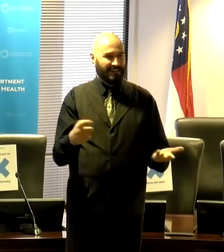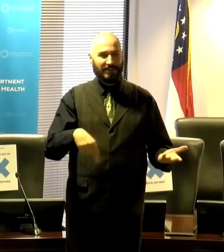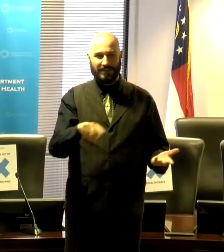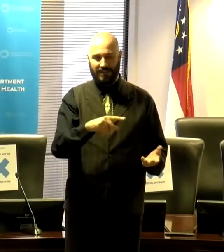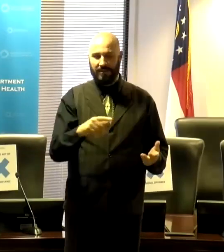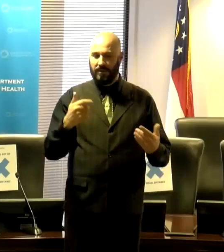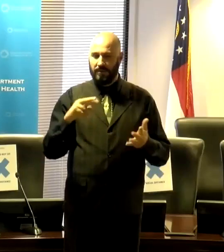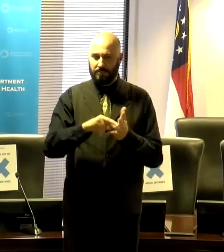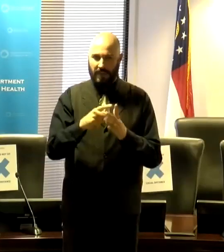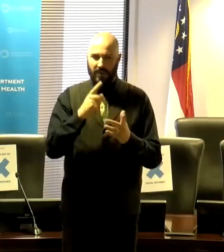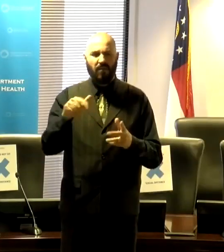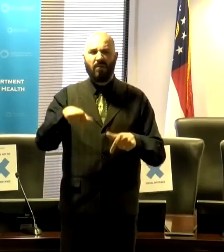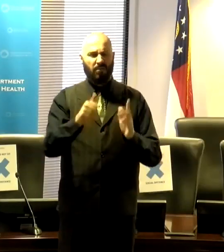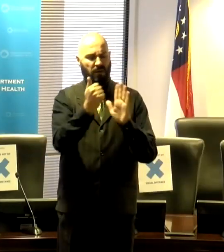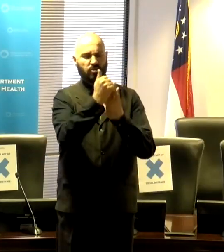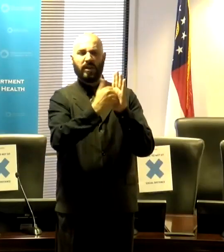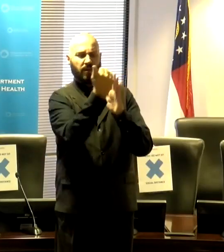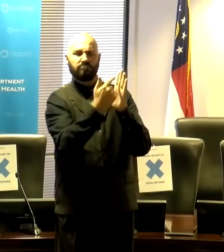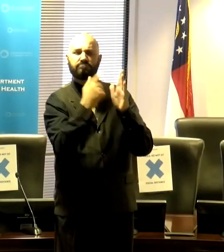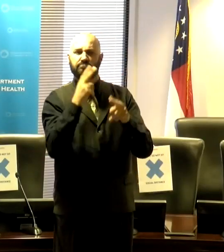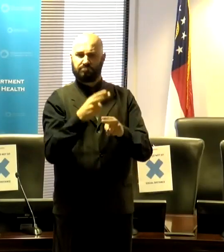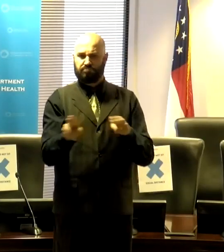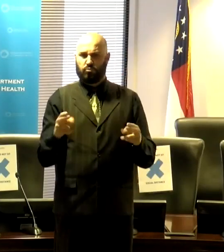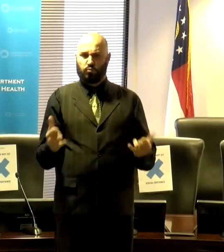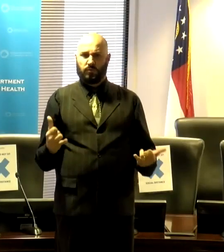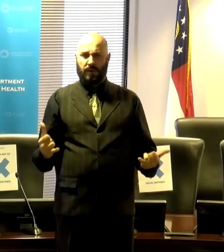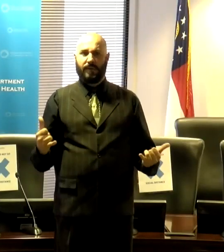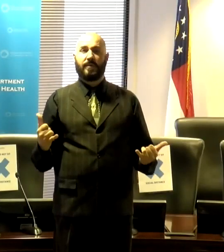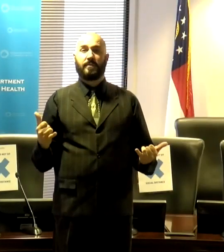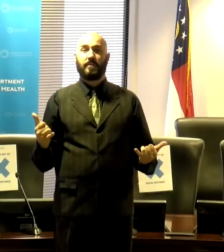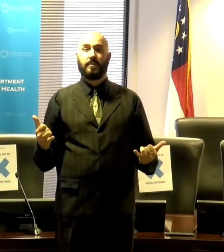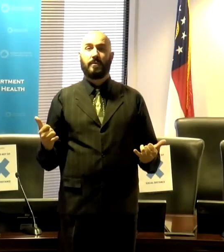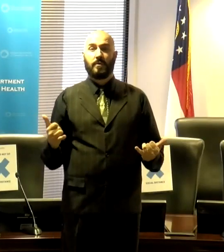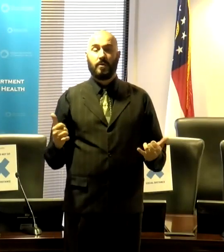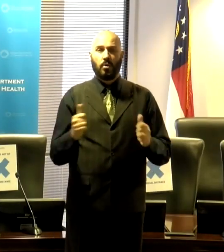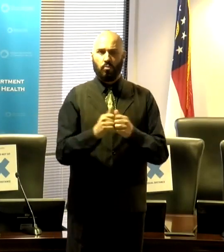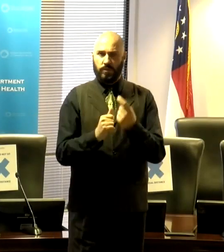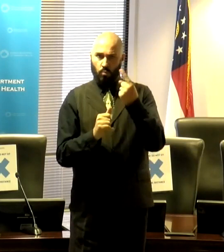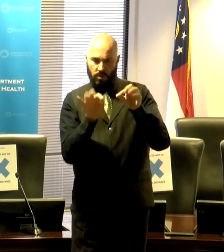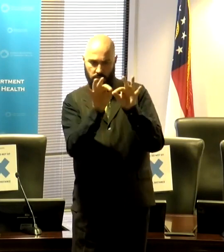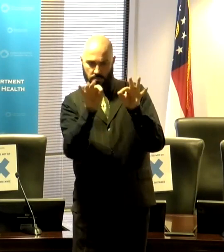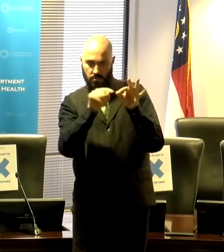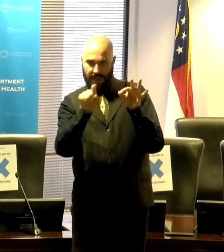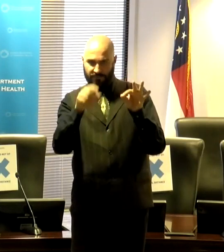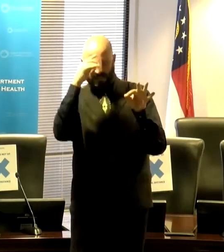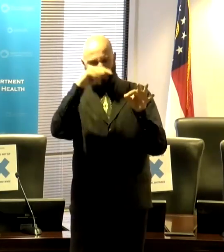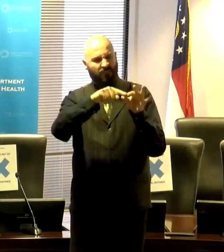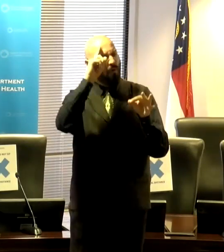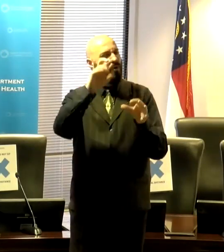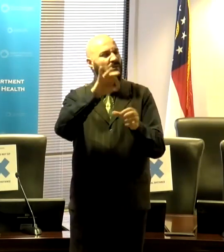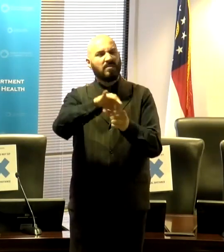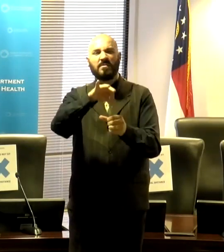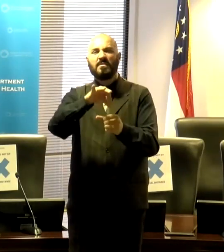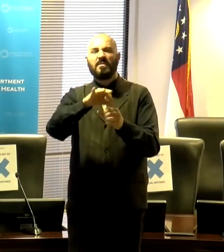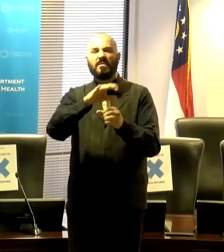a fairly brief agenda to cover with one item to consider for final adoption that we'll